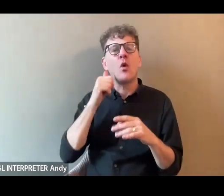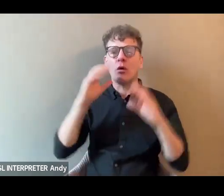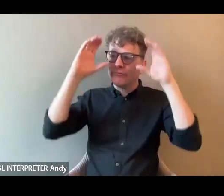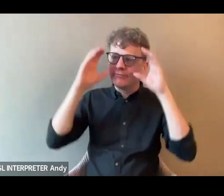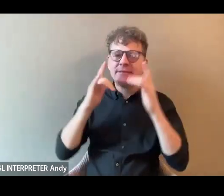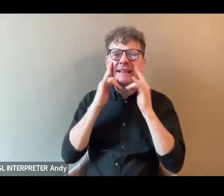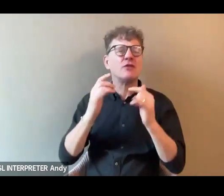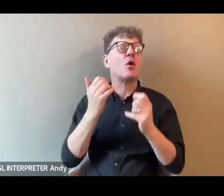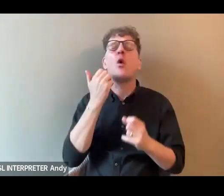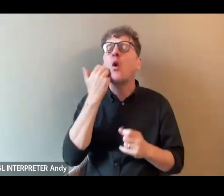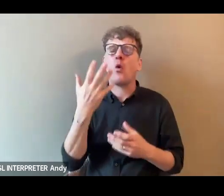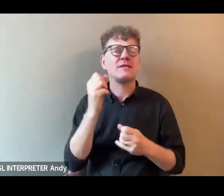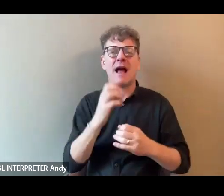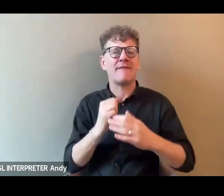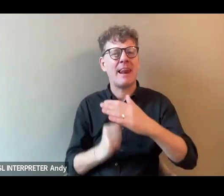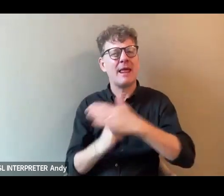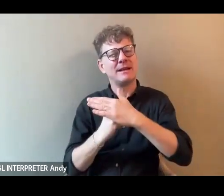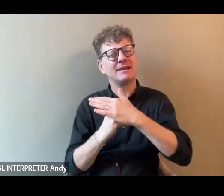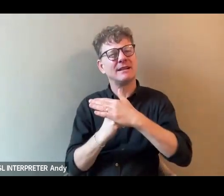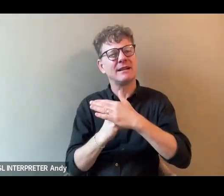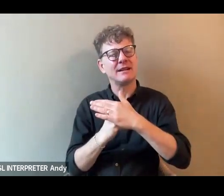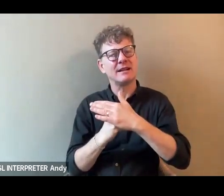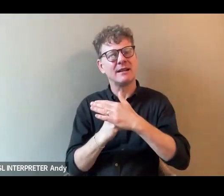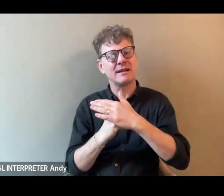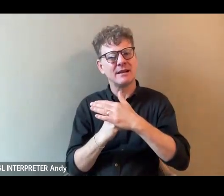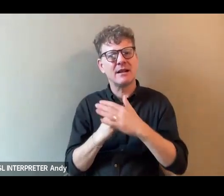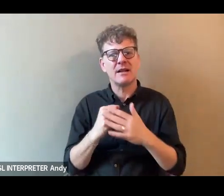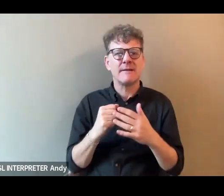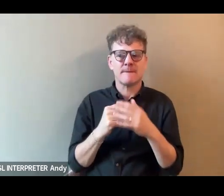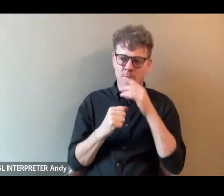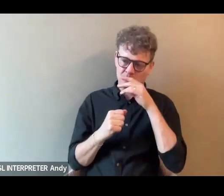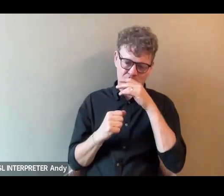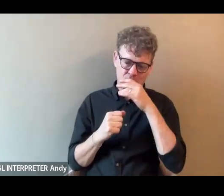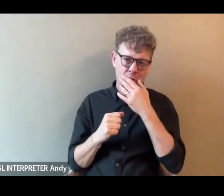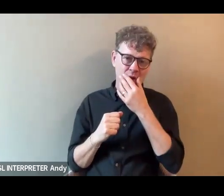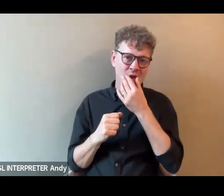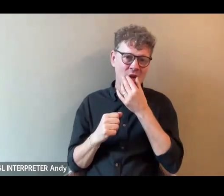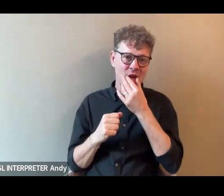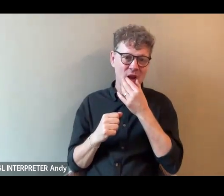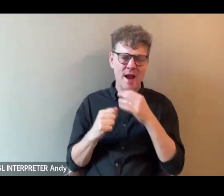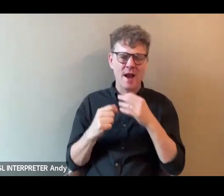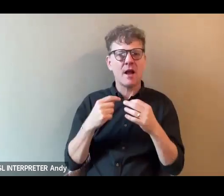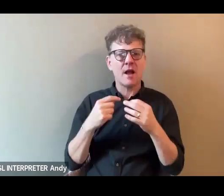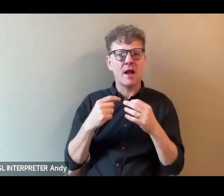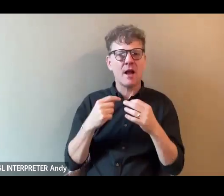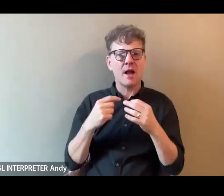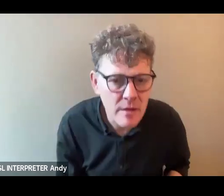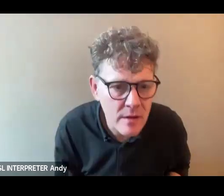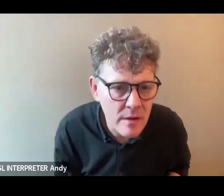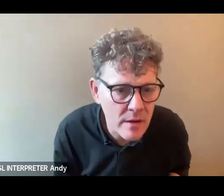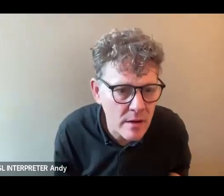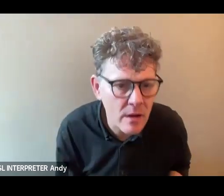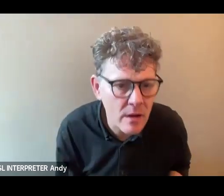of limitations with it, so we're not looking for weaknesses per se. If you want to show them with us, then please do. But this is